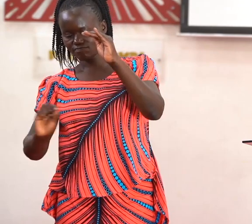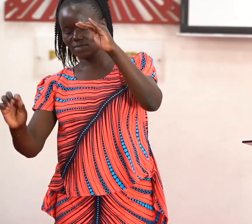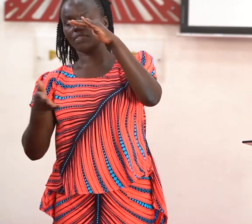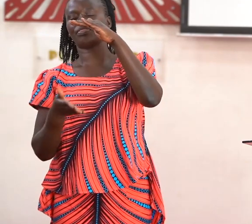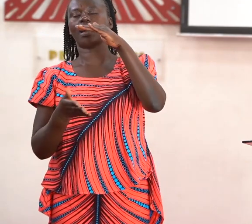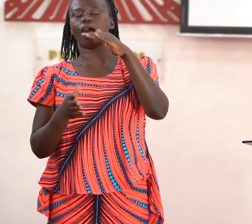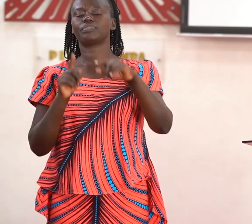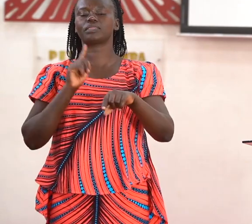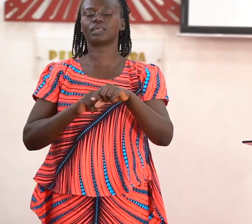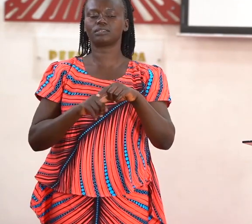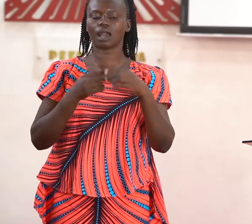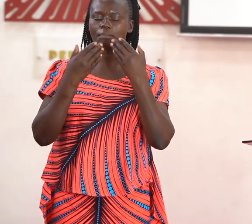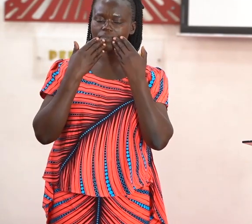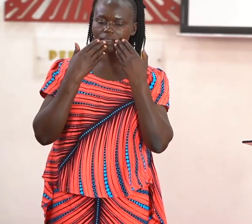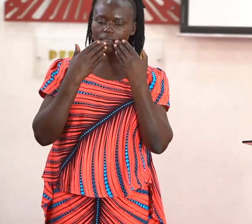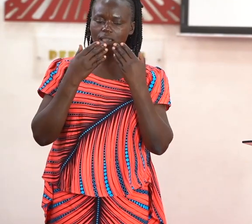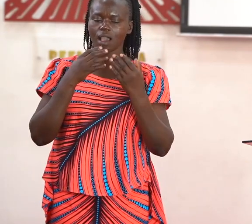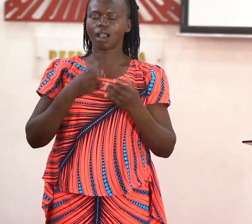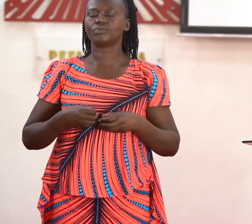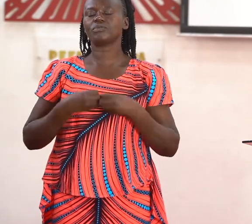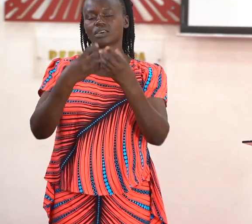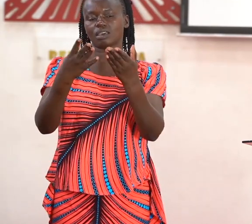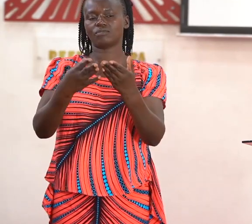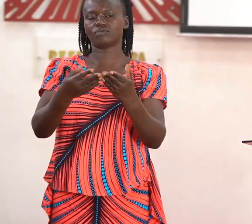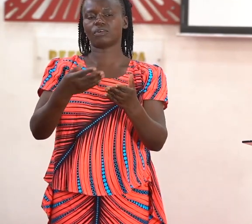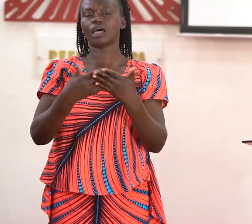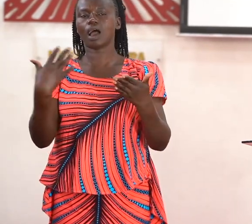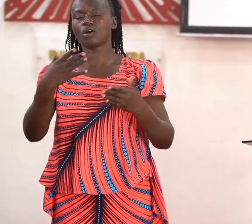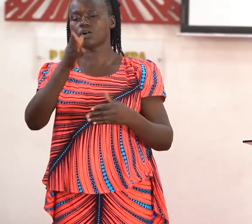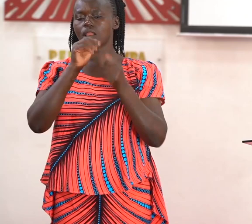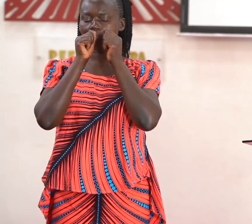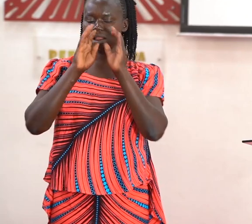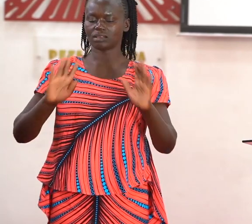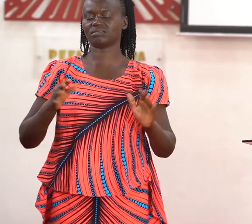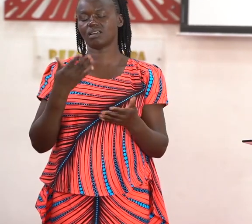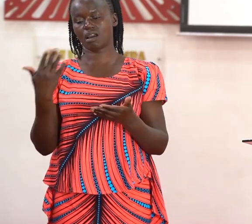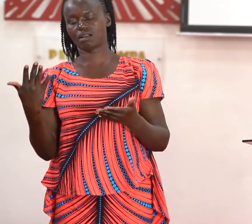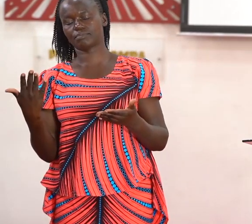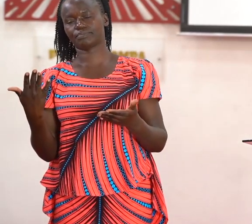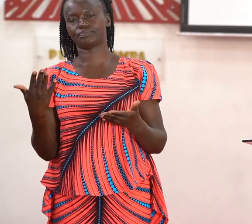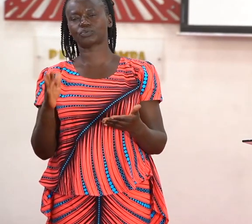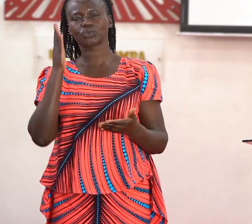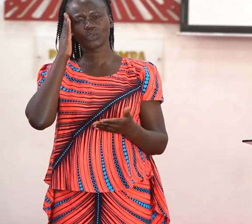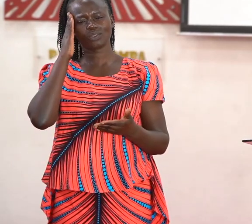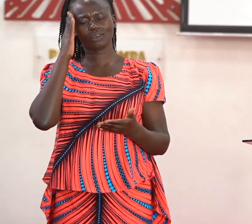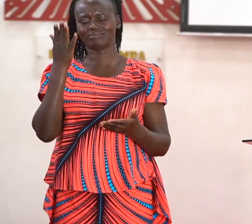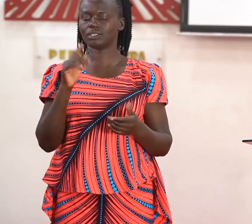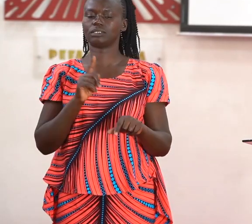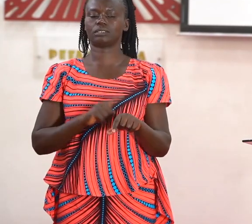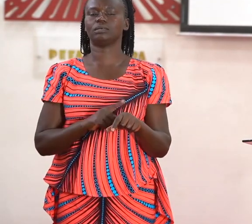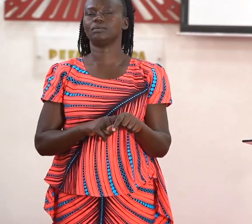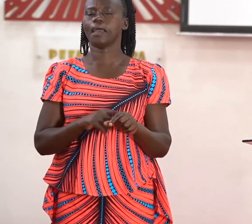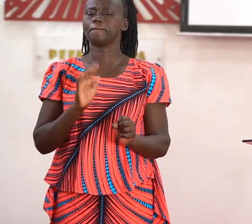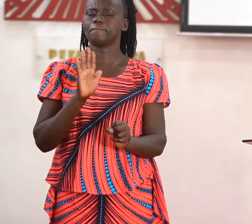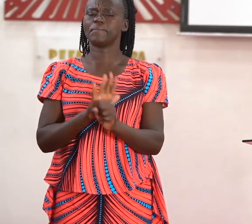believe when you give, the hand that giveth is the hand that is blessed. We know that in such a season,